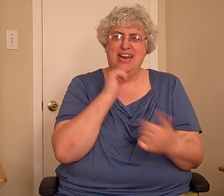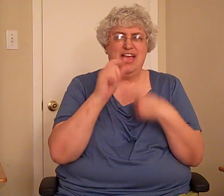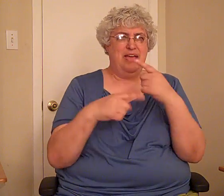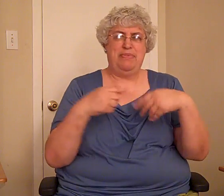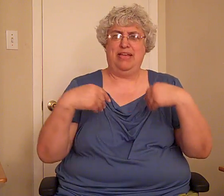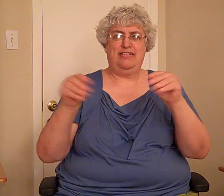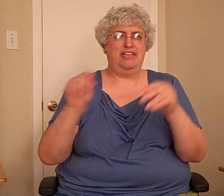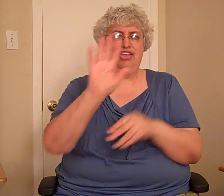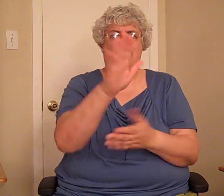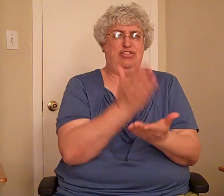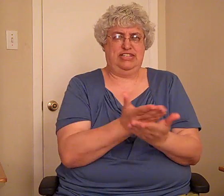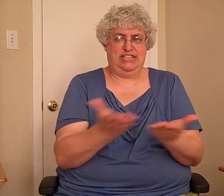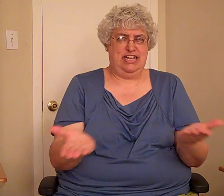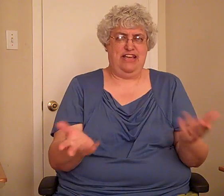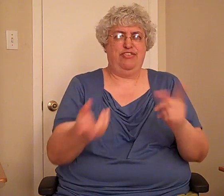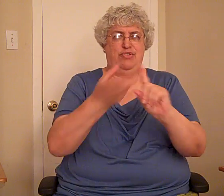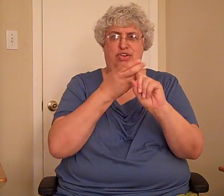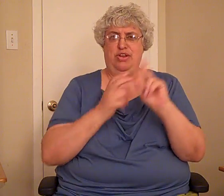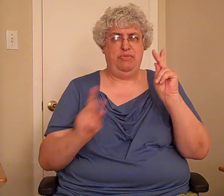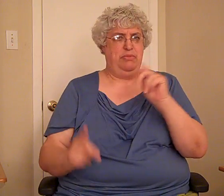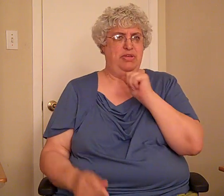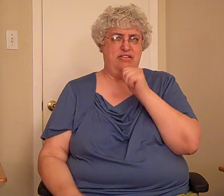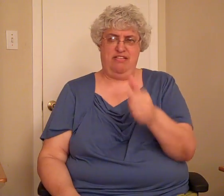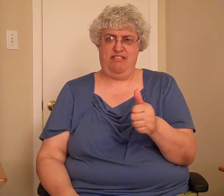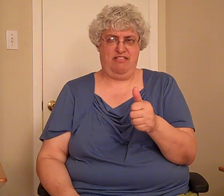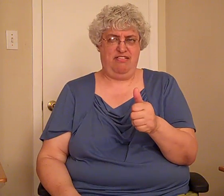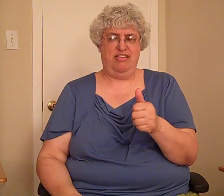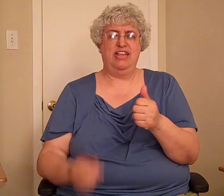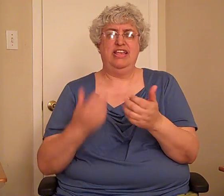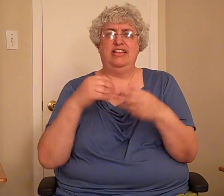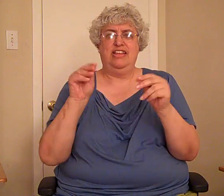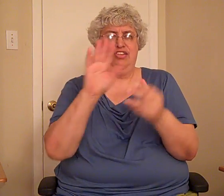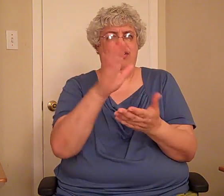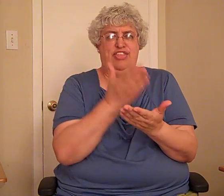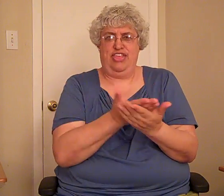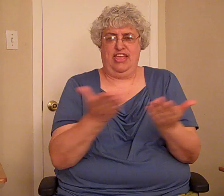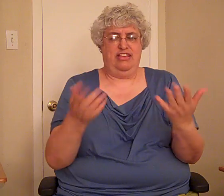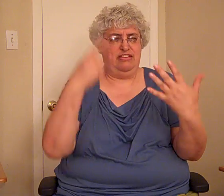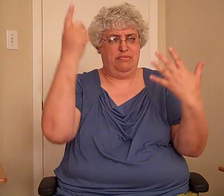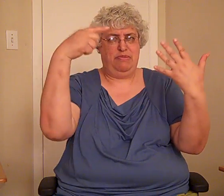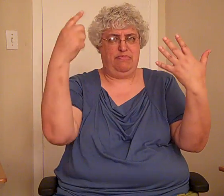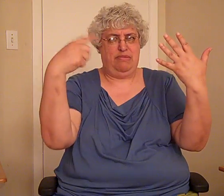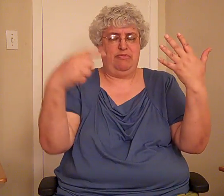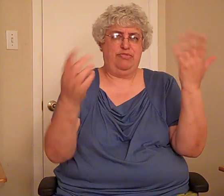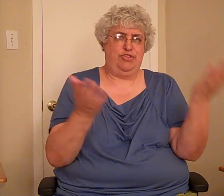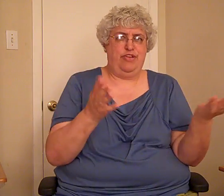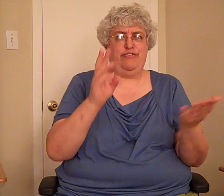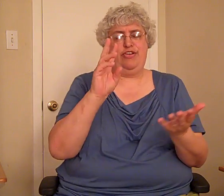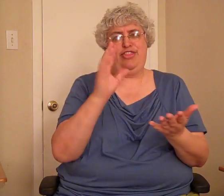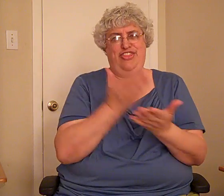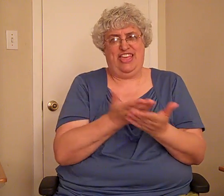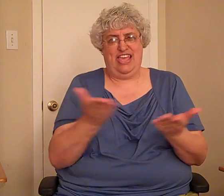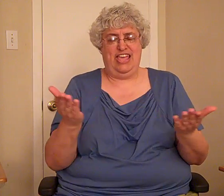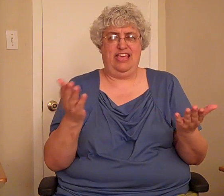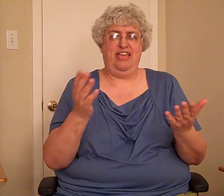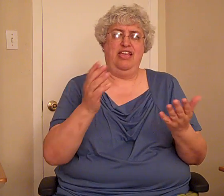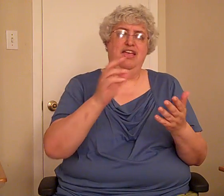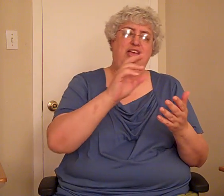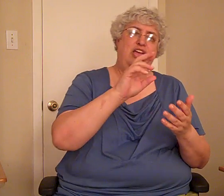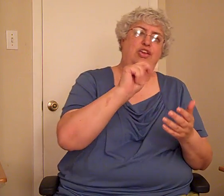your stuff, recruiting people, selling your product, your this, your that, your service, your widget, whatever it is that you're selling, and recruit people. We